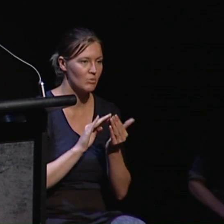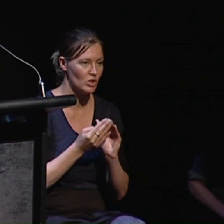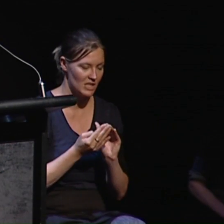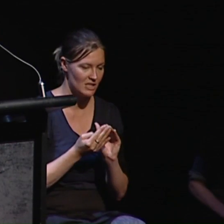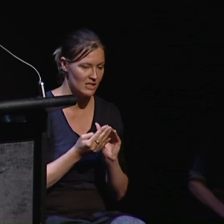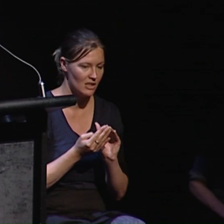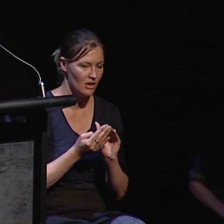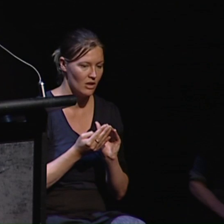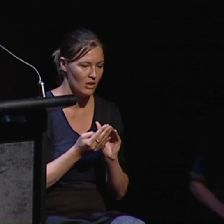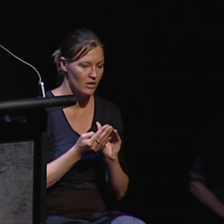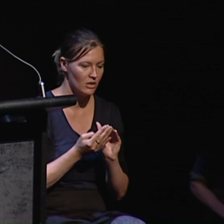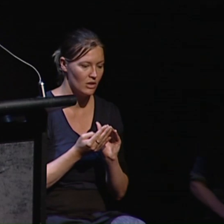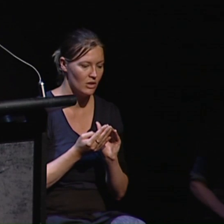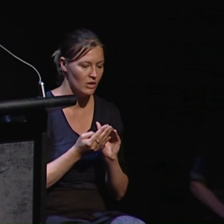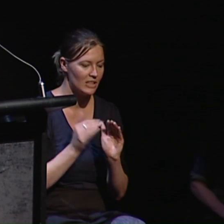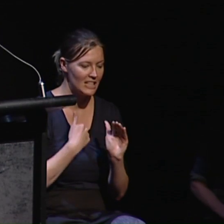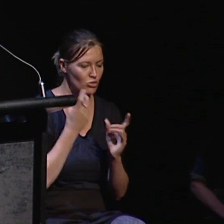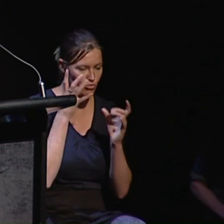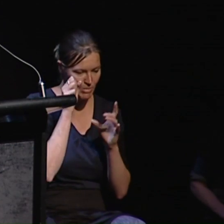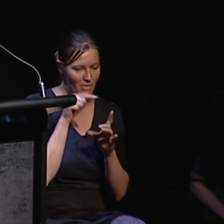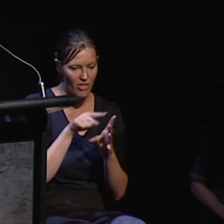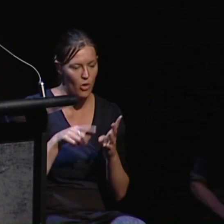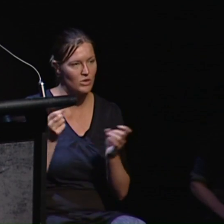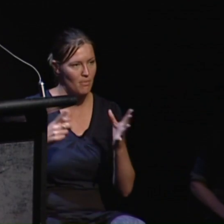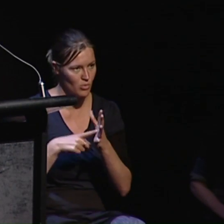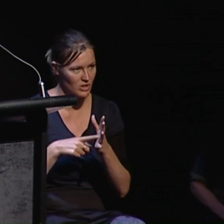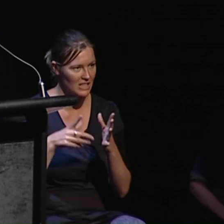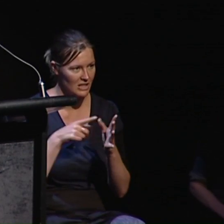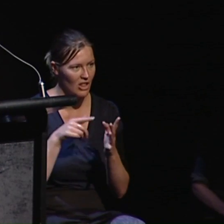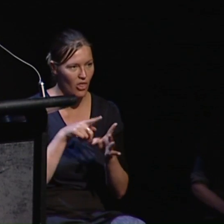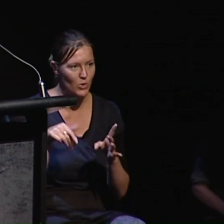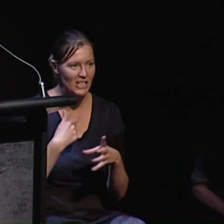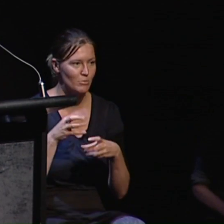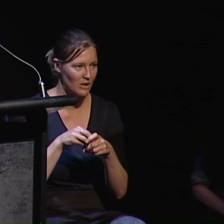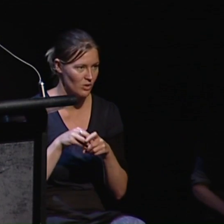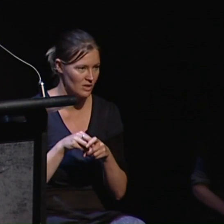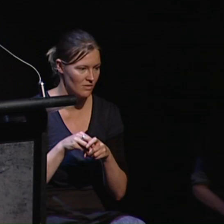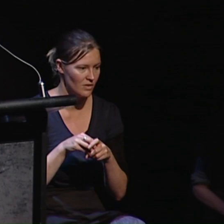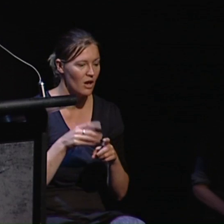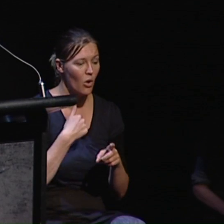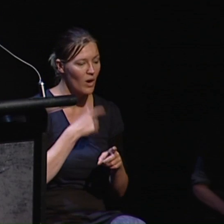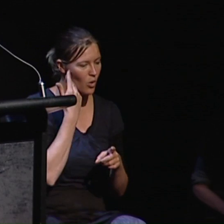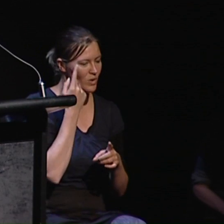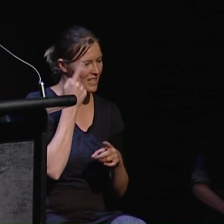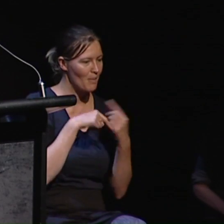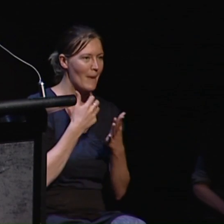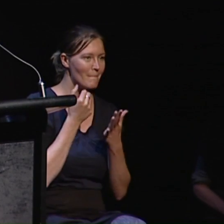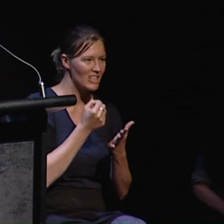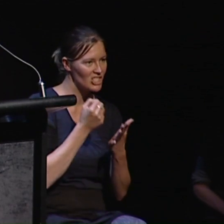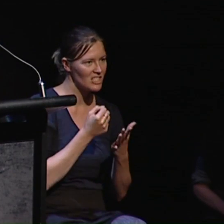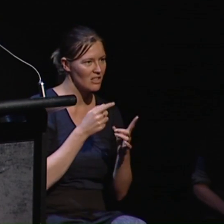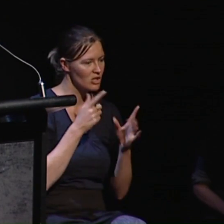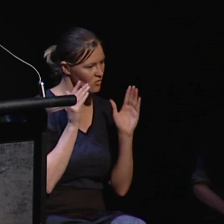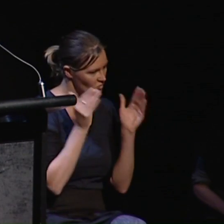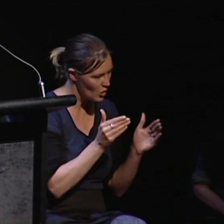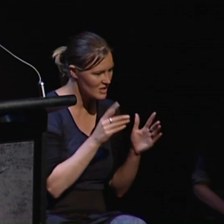time in the disability community focusing on specific services, budgets, things that we need to get that are disability